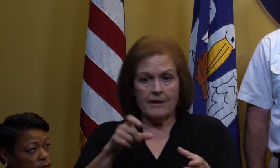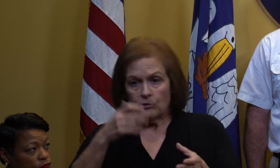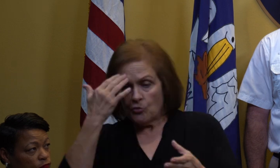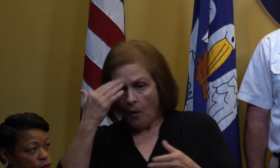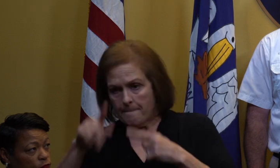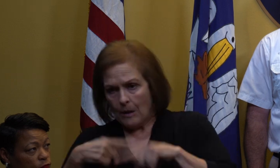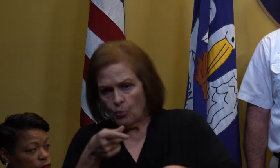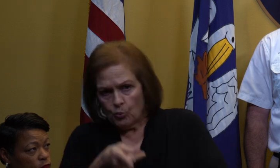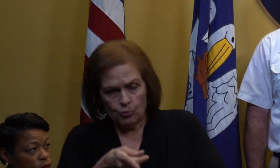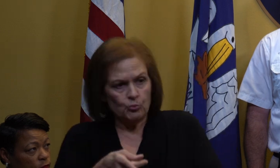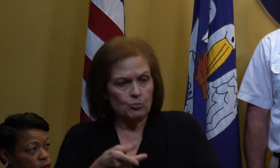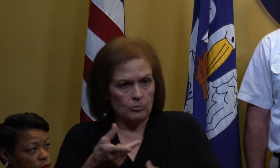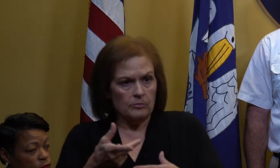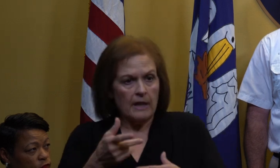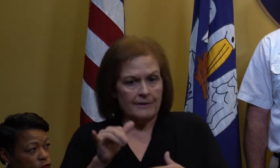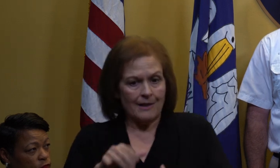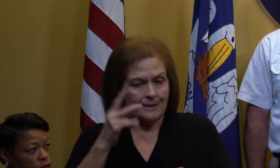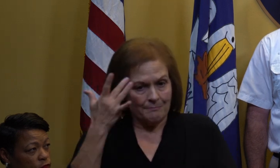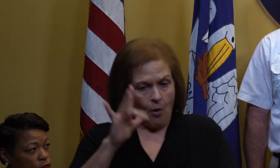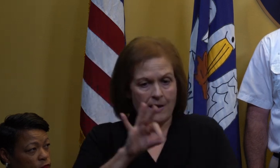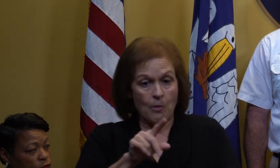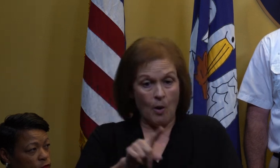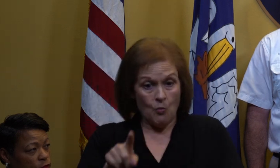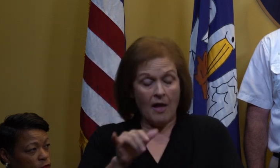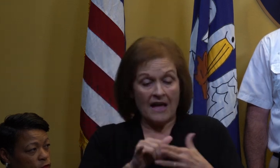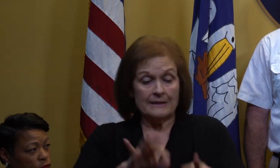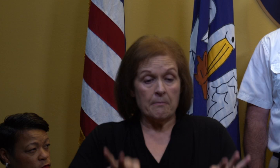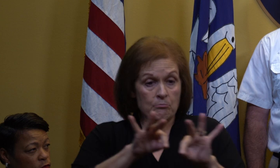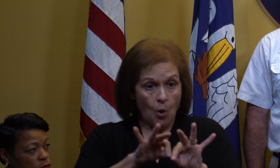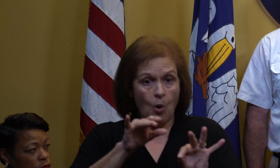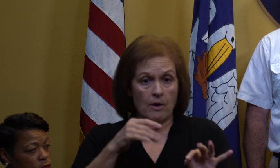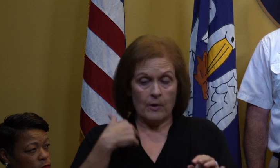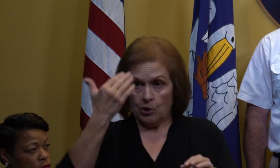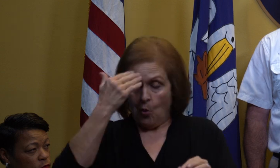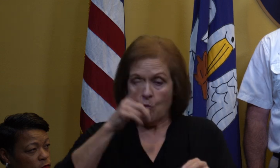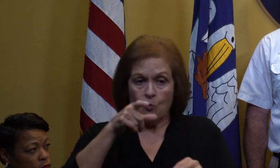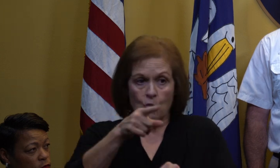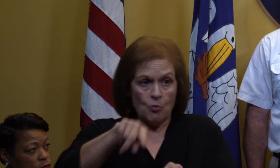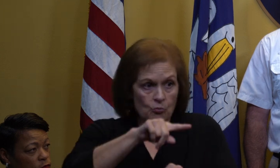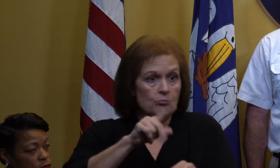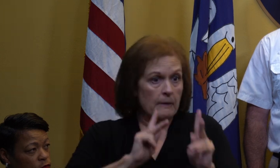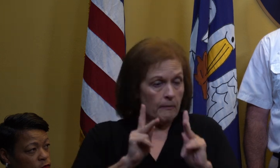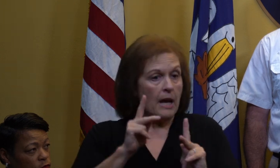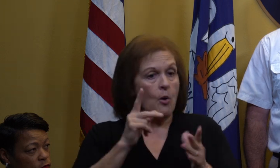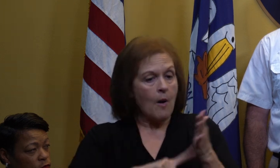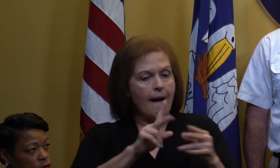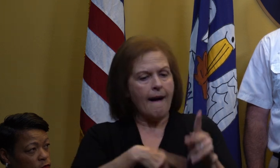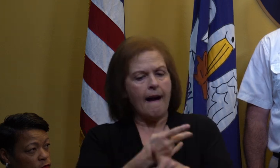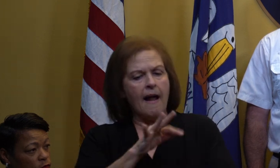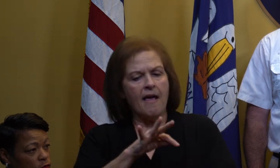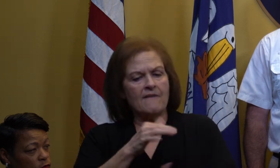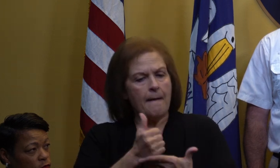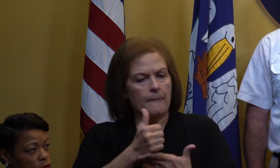to evacuate. So certainly the Smart 911 profile is essential for us to know who you are and what type of help you need.